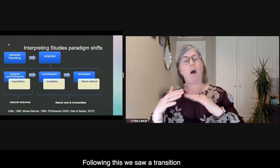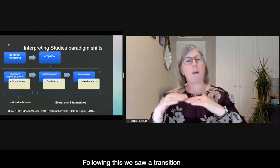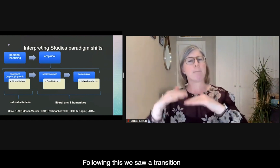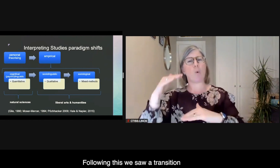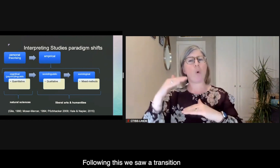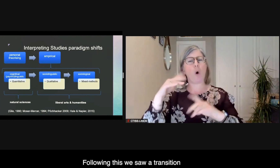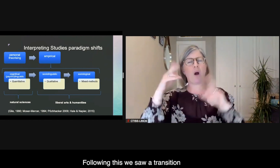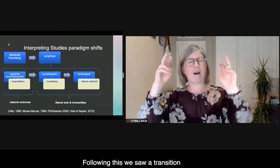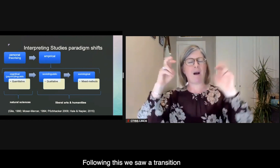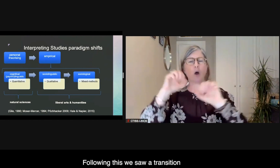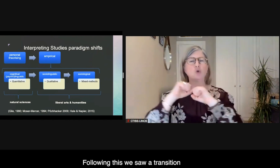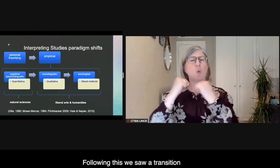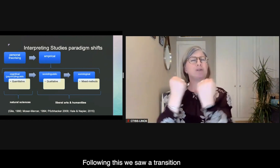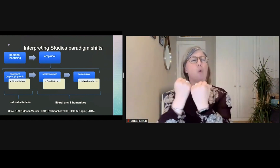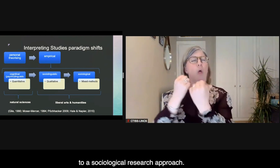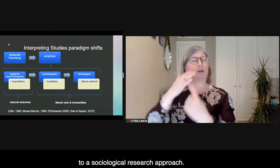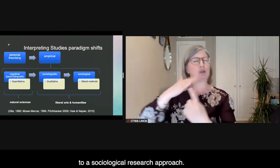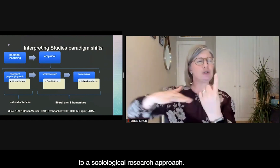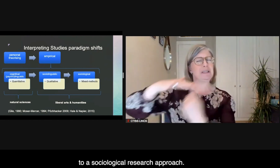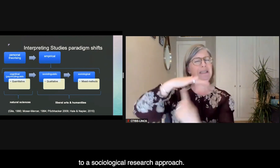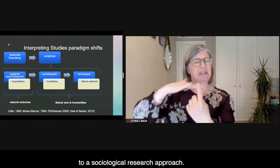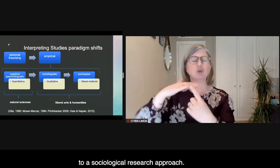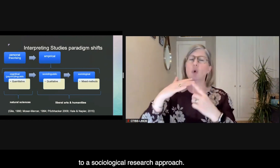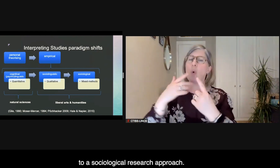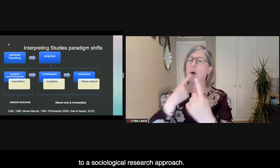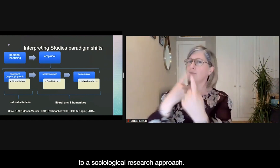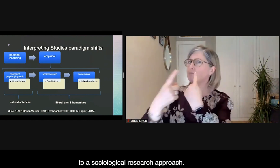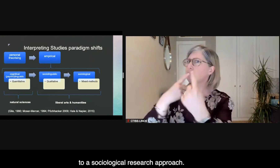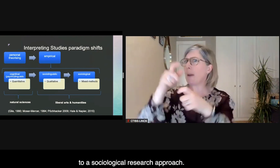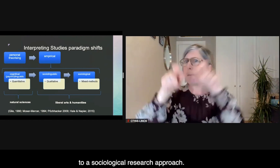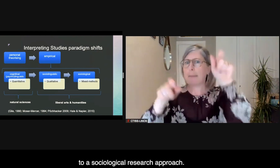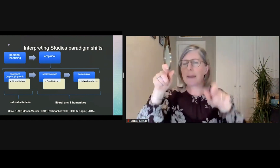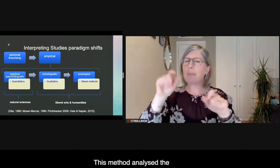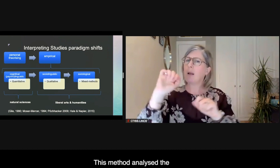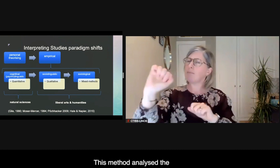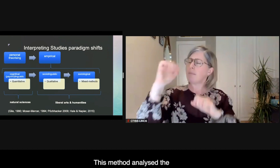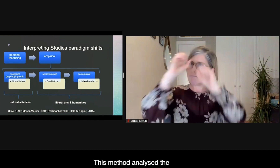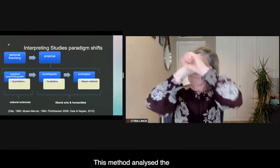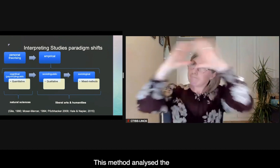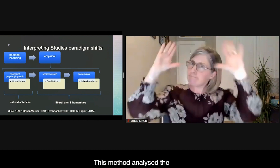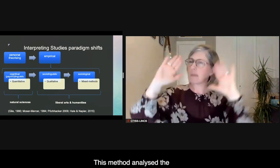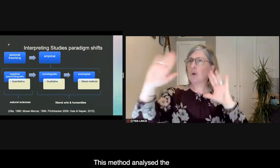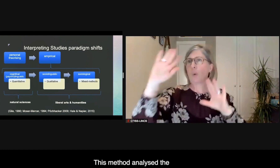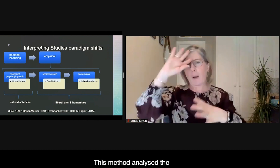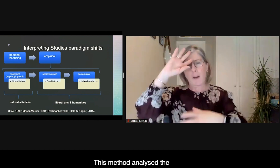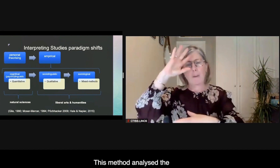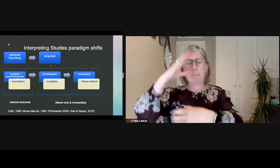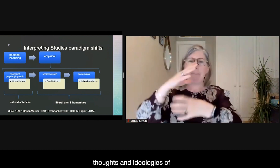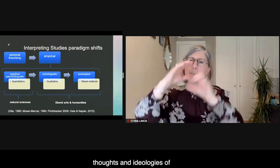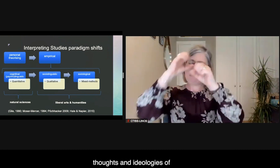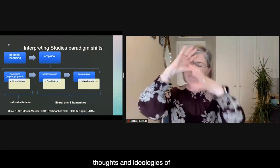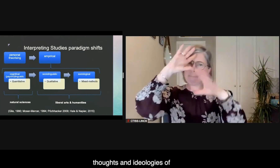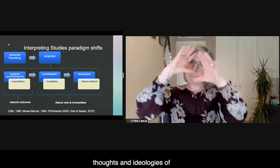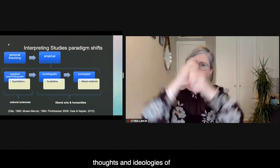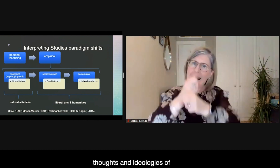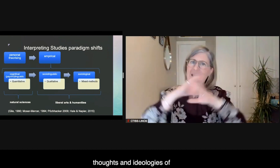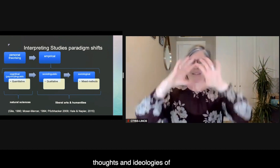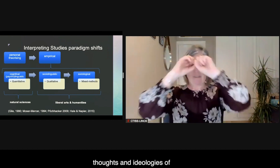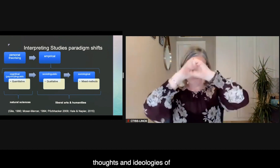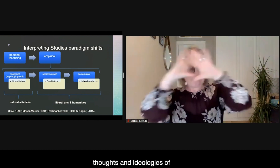Following this, we saw a transition to a sociological research approach. This method analyzed the thoughts and ideologies of interlocutors as they